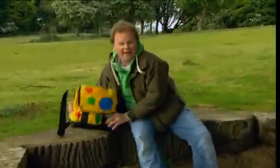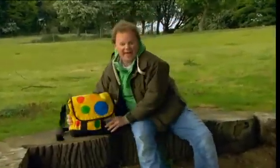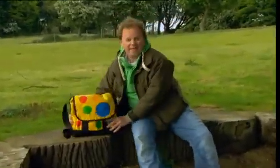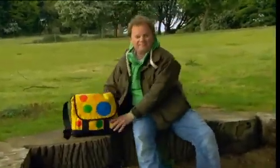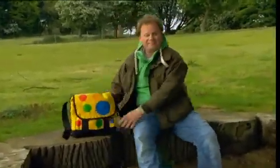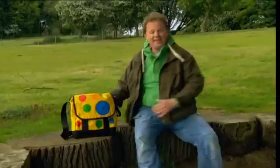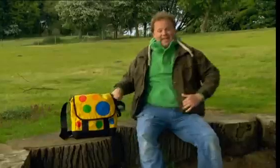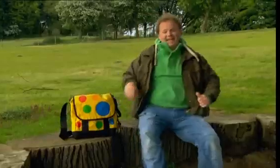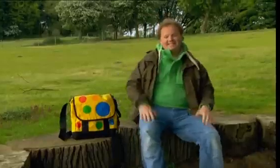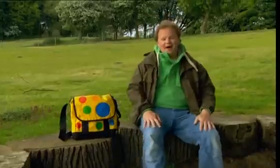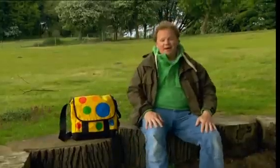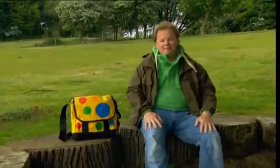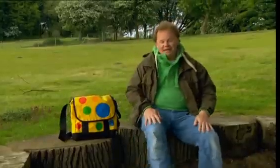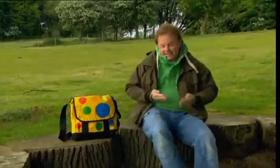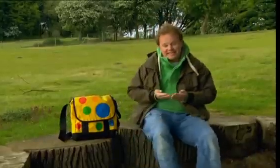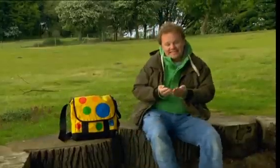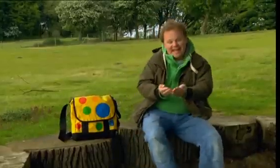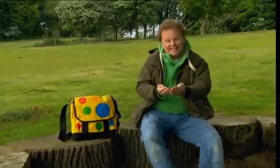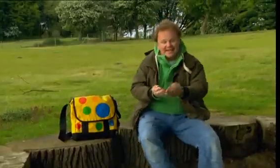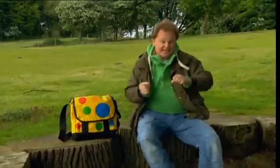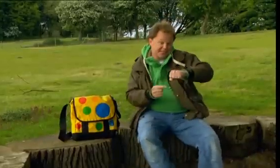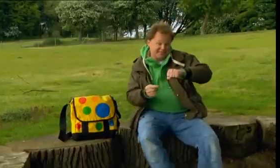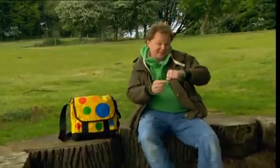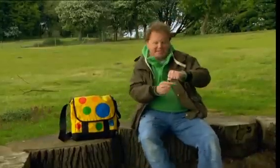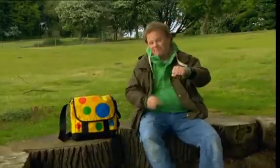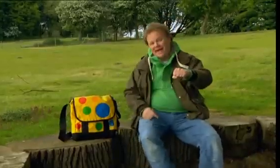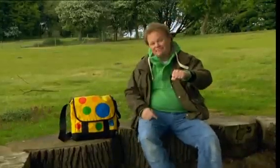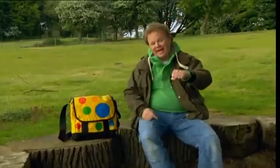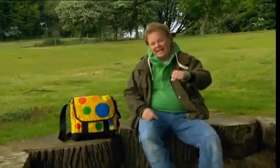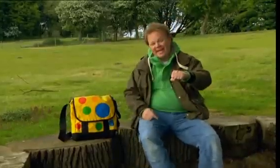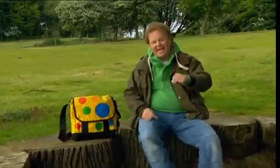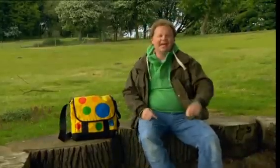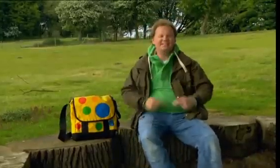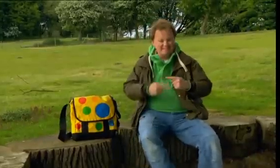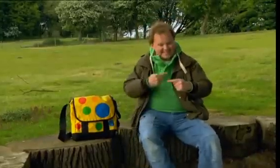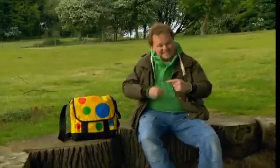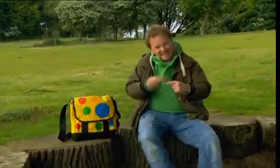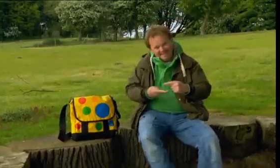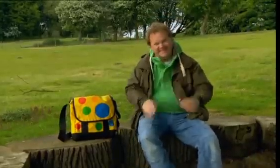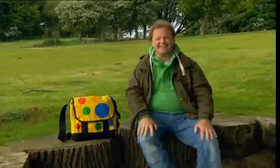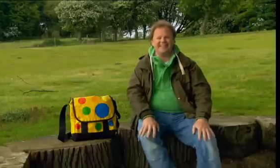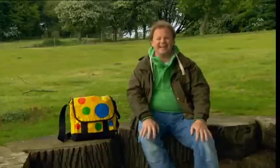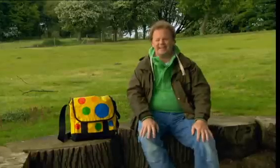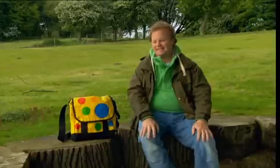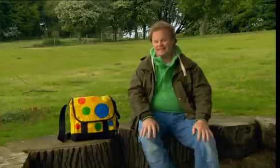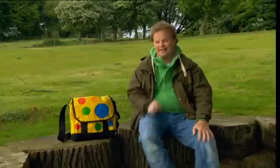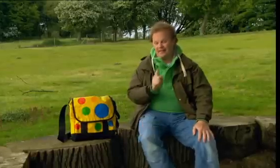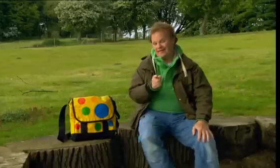Okay, it's time to send the spotty bag back to Mr. Tumble. Are